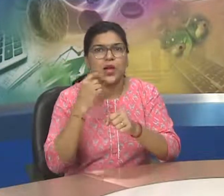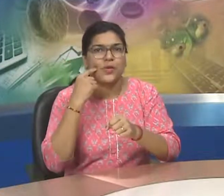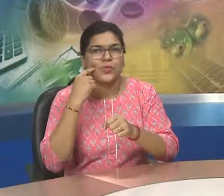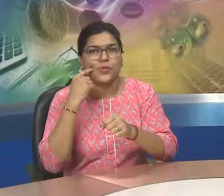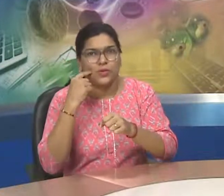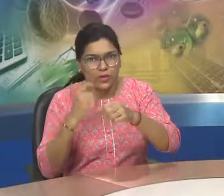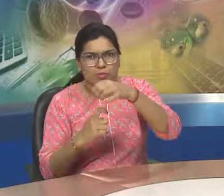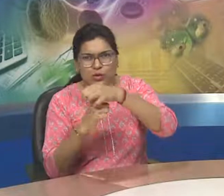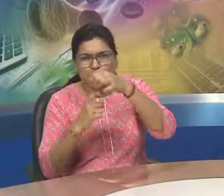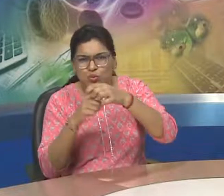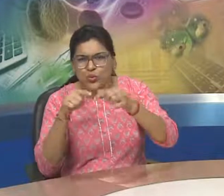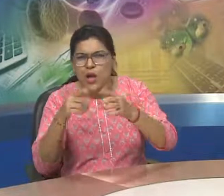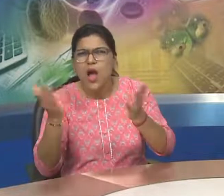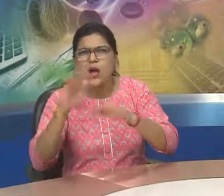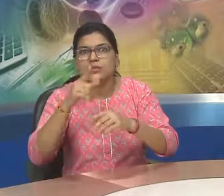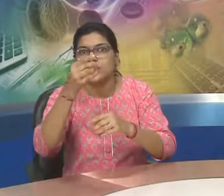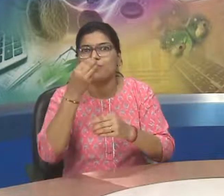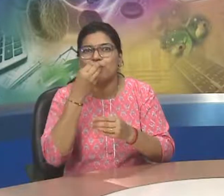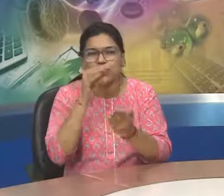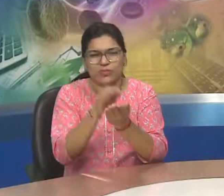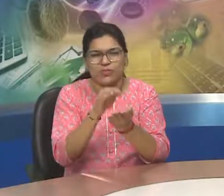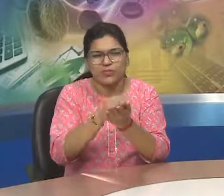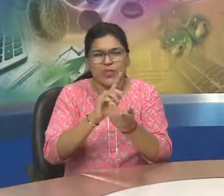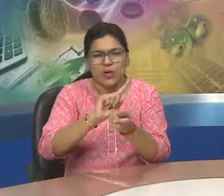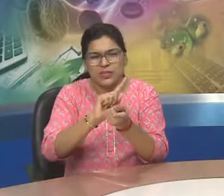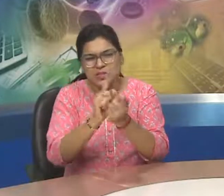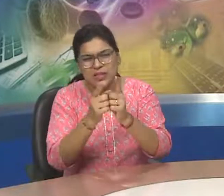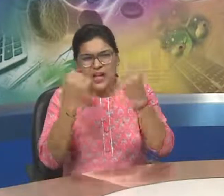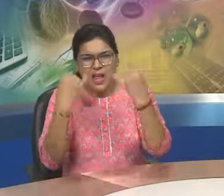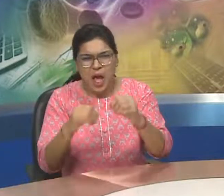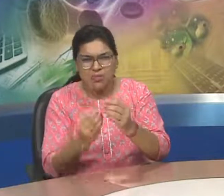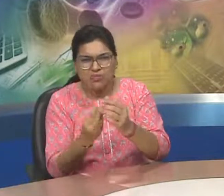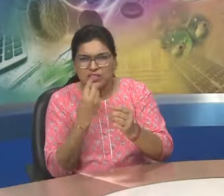organisms such as plants, animals,